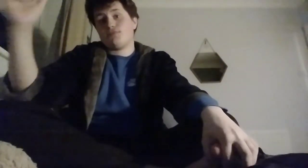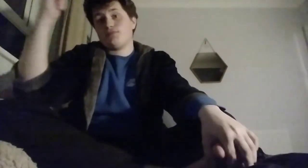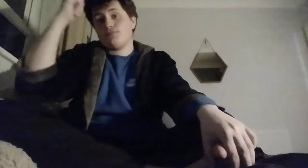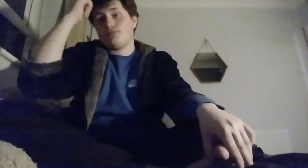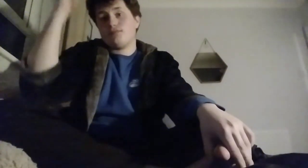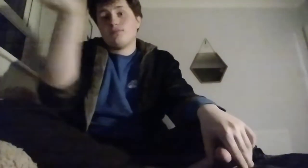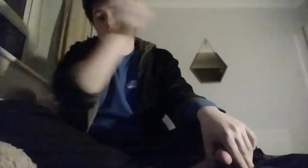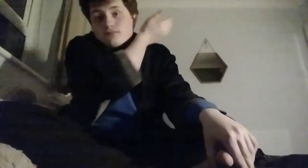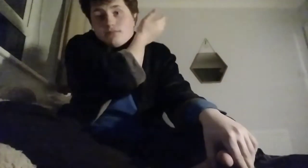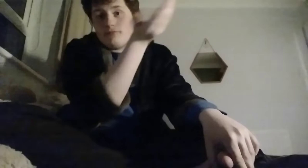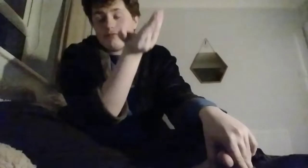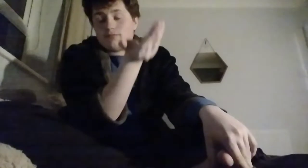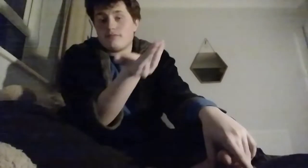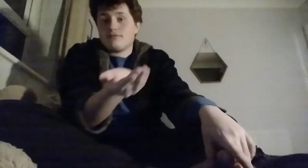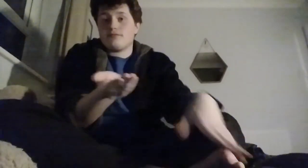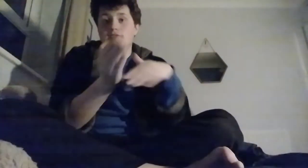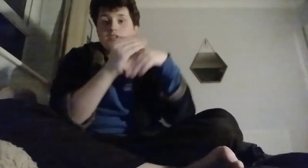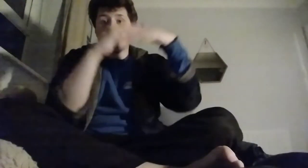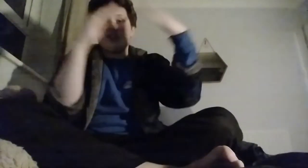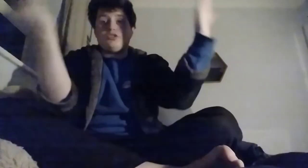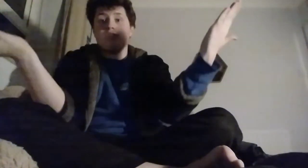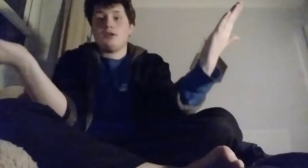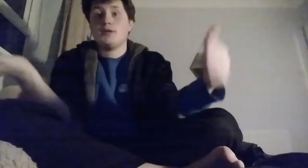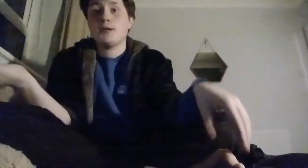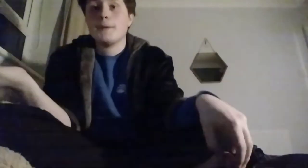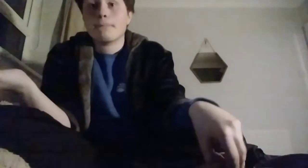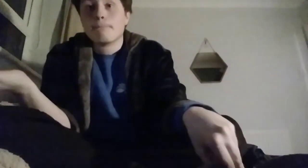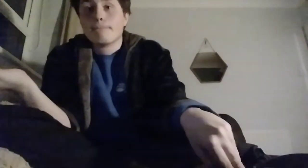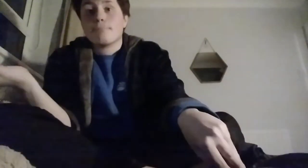Whenever you have gone far, no